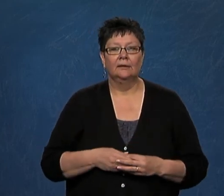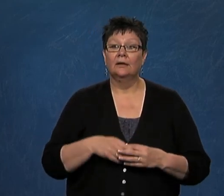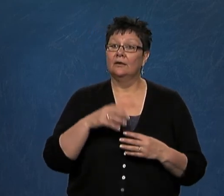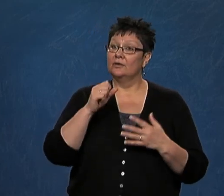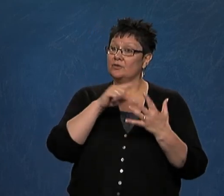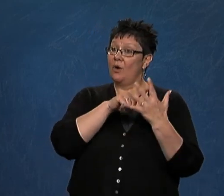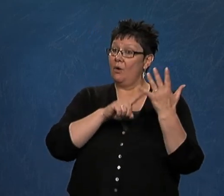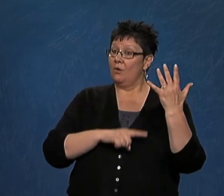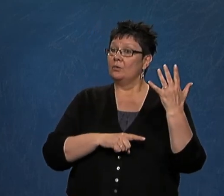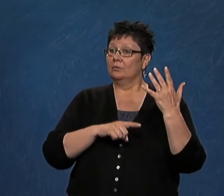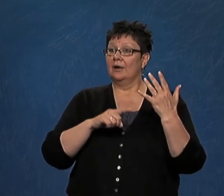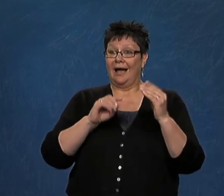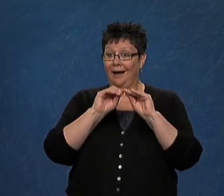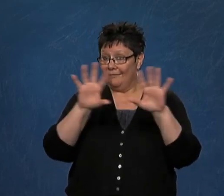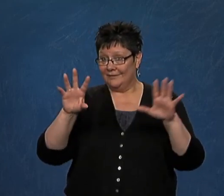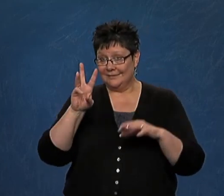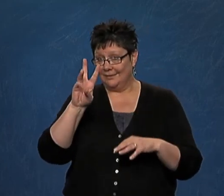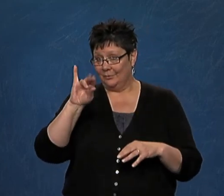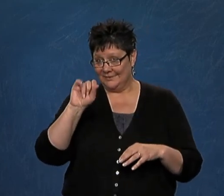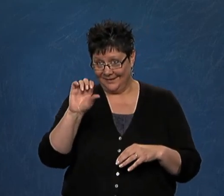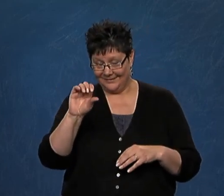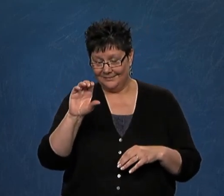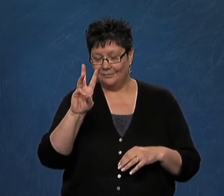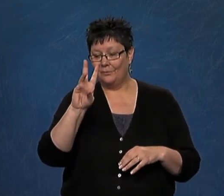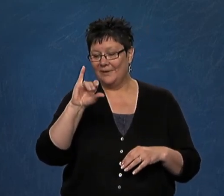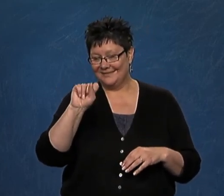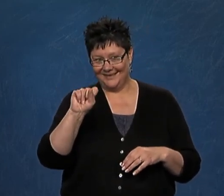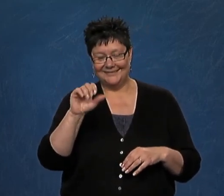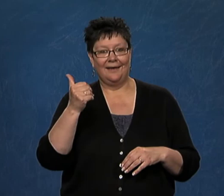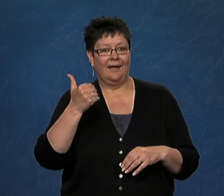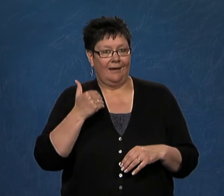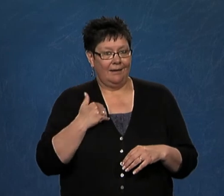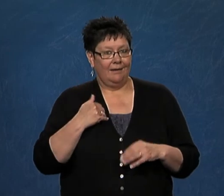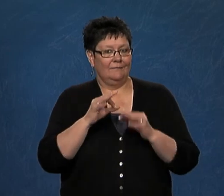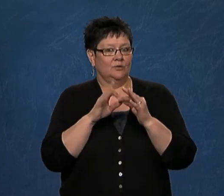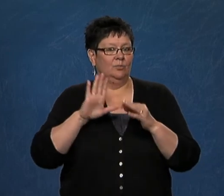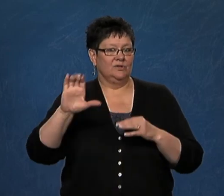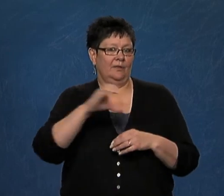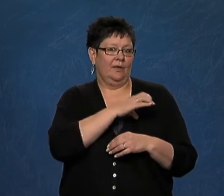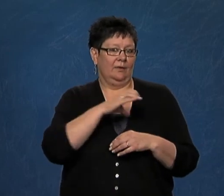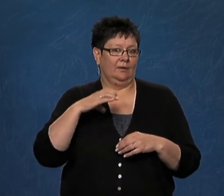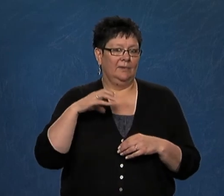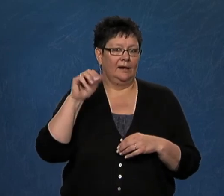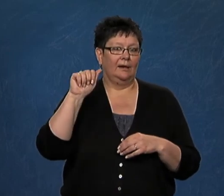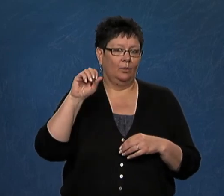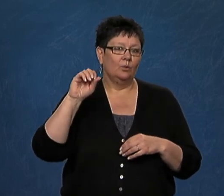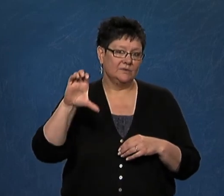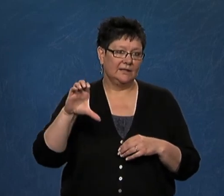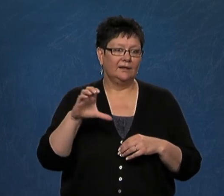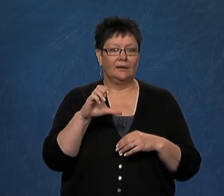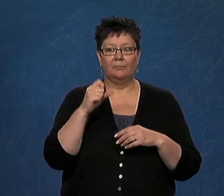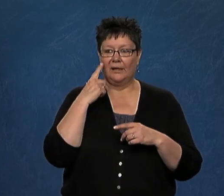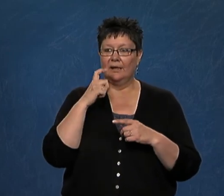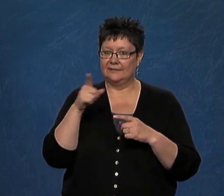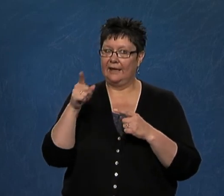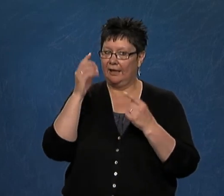no omissions in the information. So clearly Wisconsin has interpreters on this